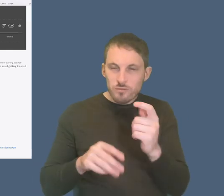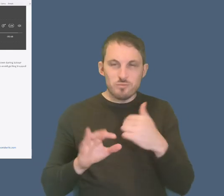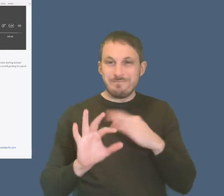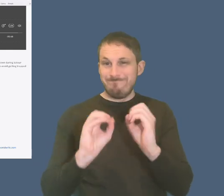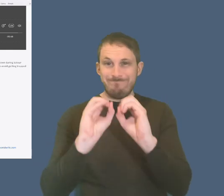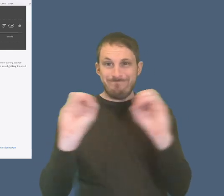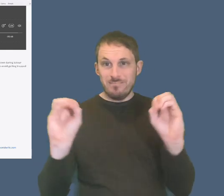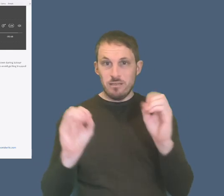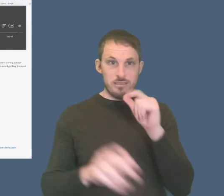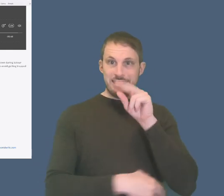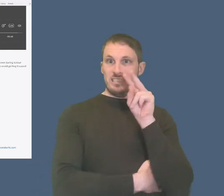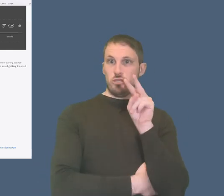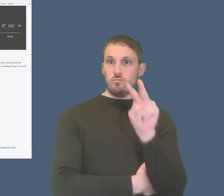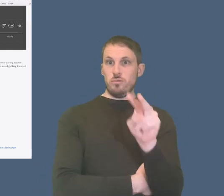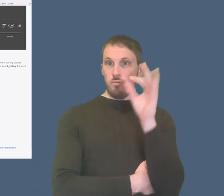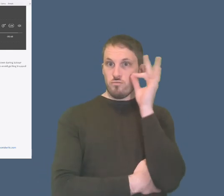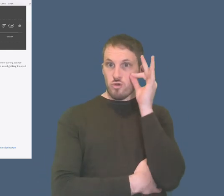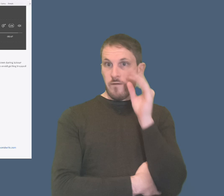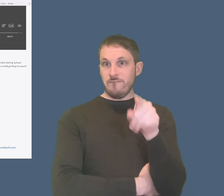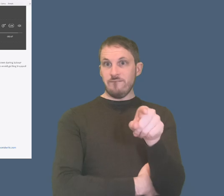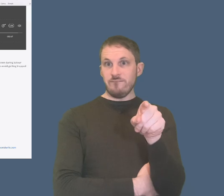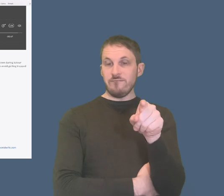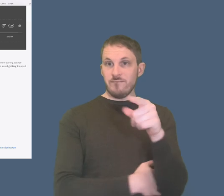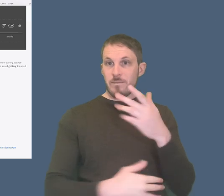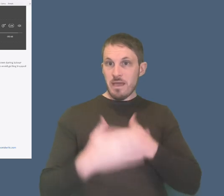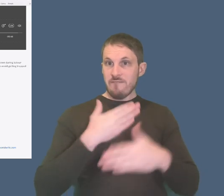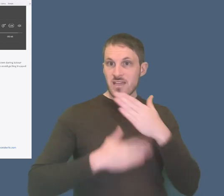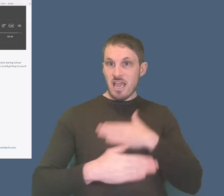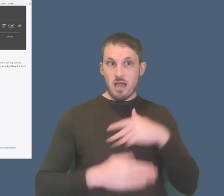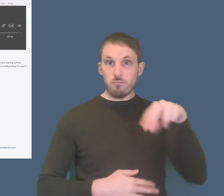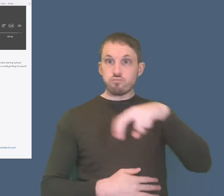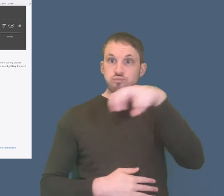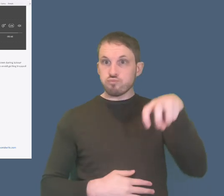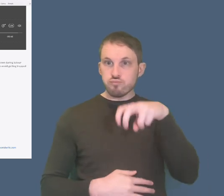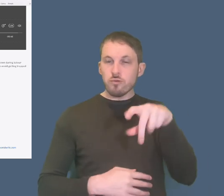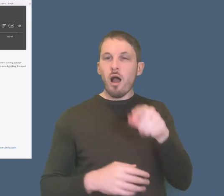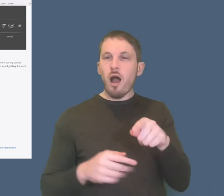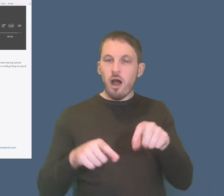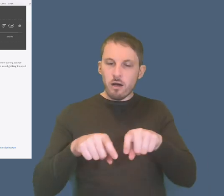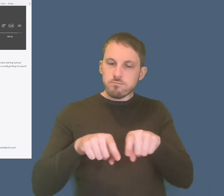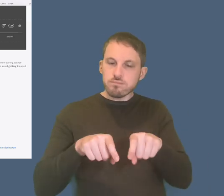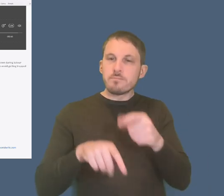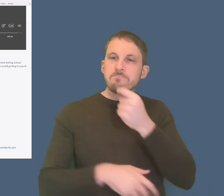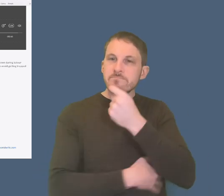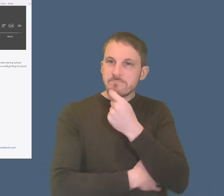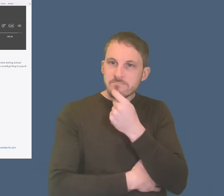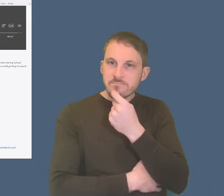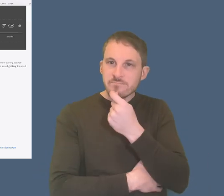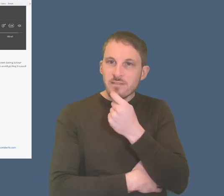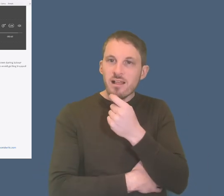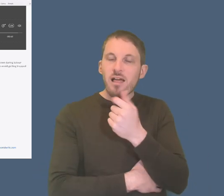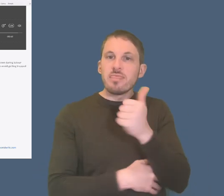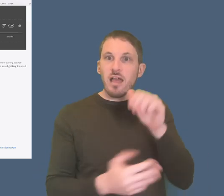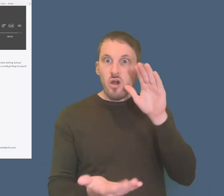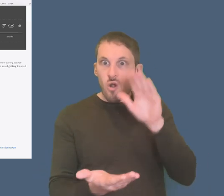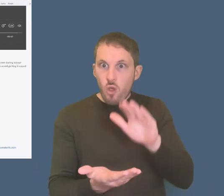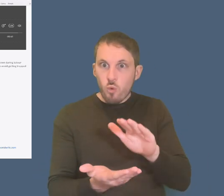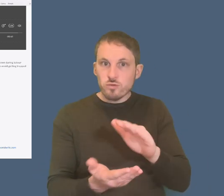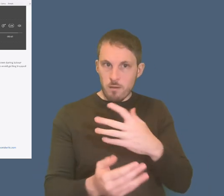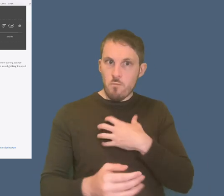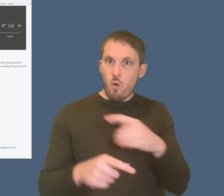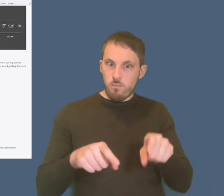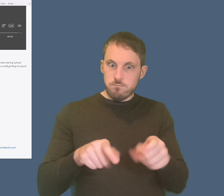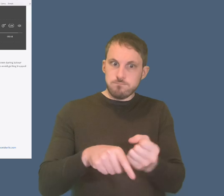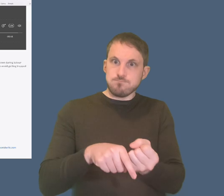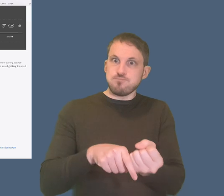see where she is in labor by her behavior. This is one element that you can use to see how the woman is progressing through her